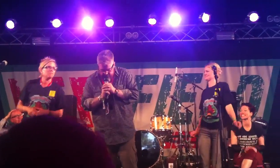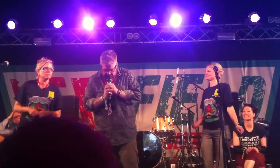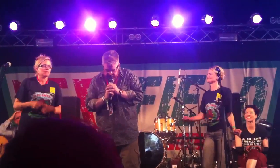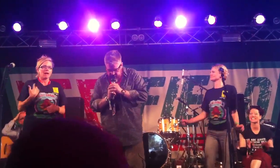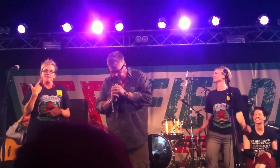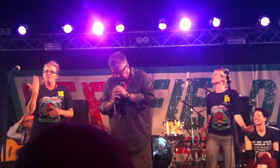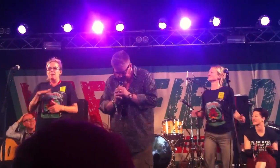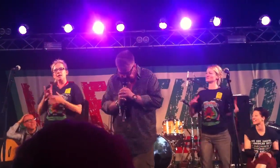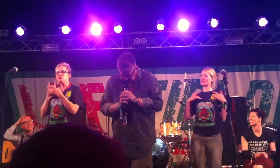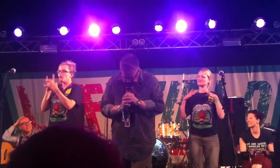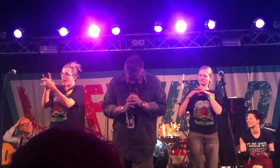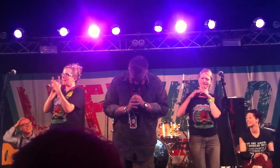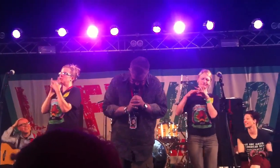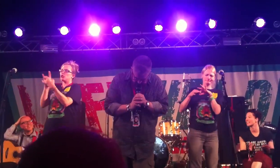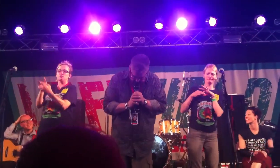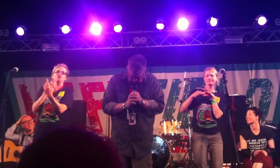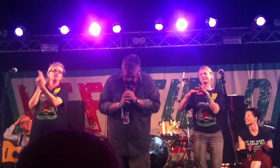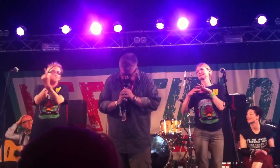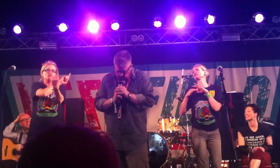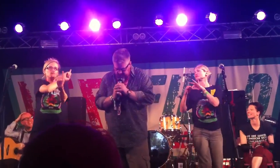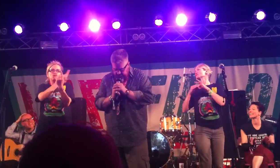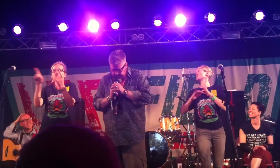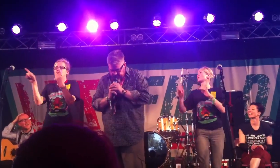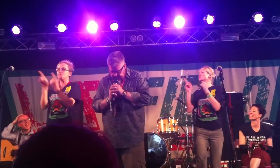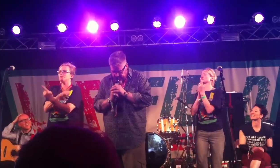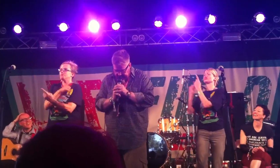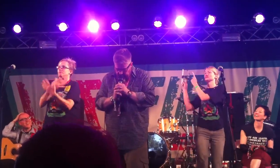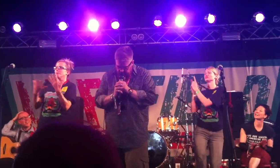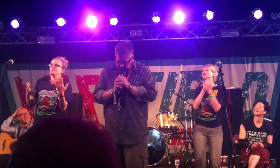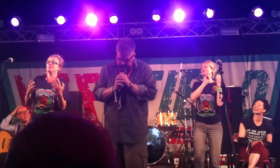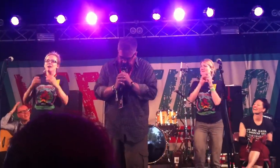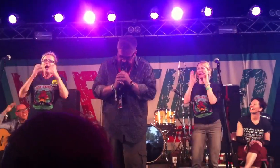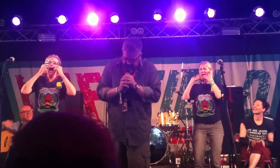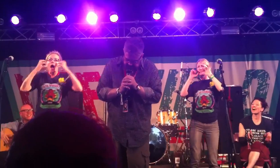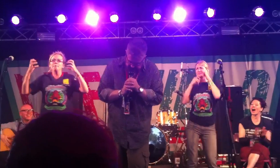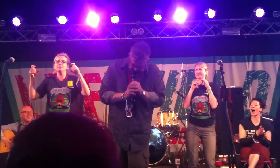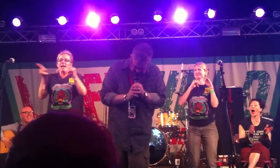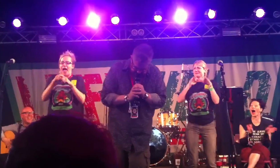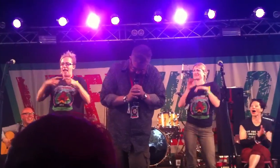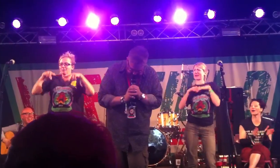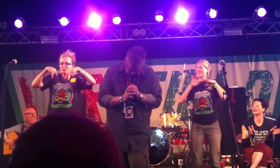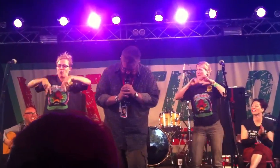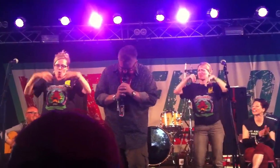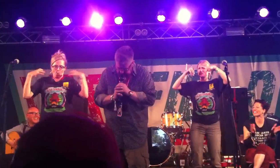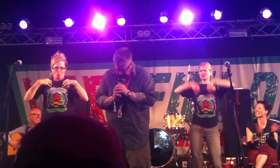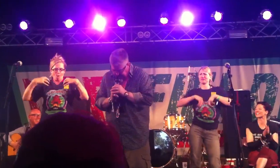I've had relations with hamsters and Dalmatians.